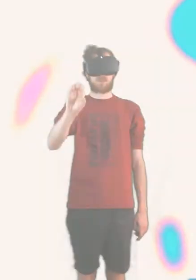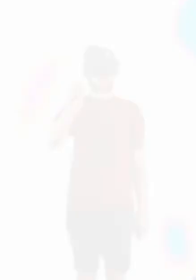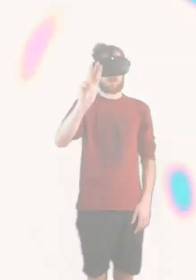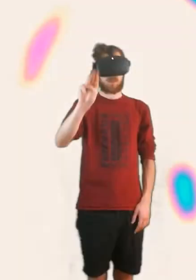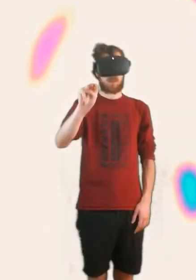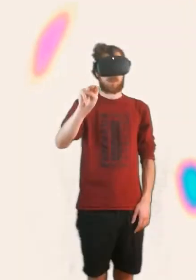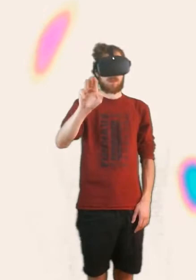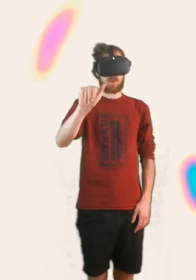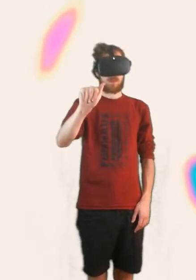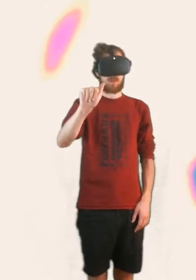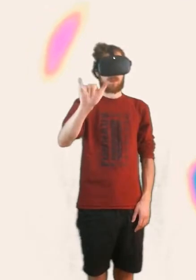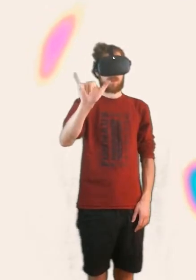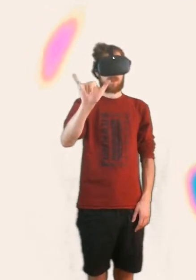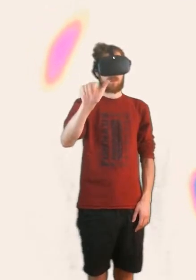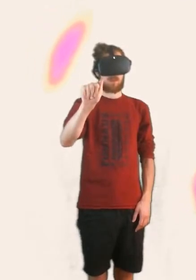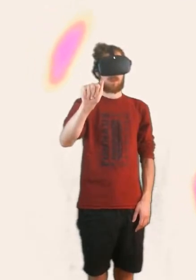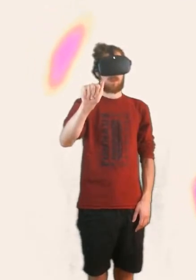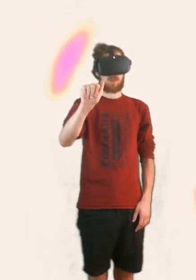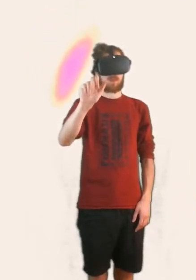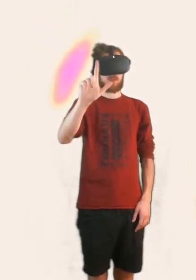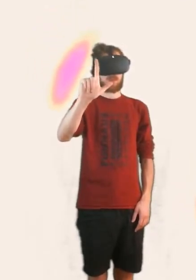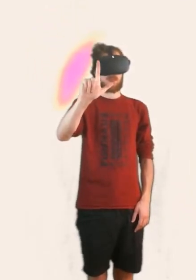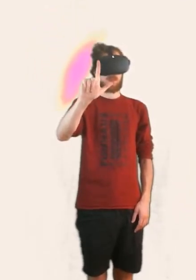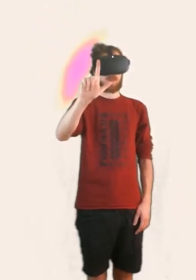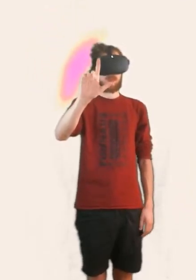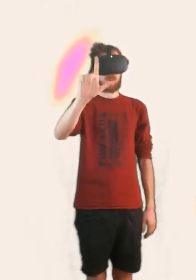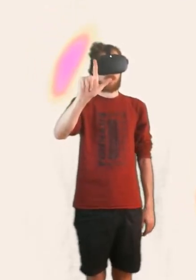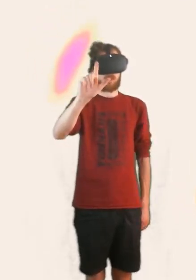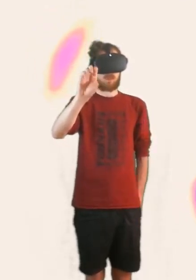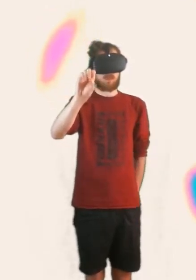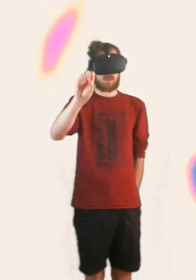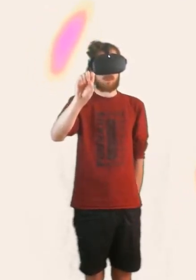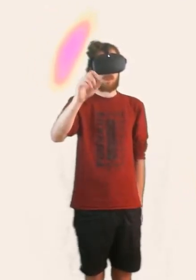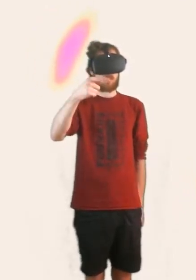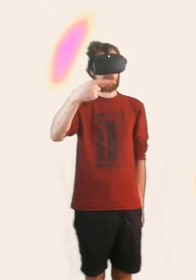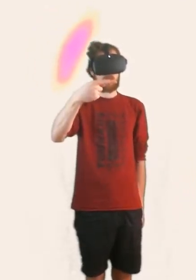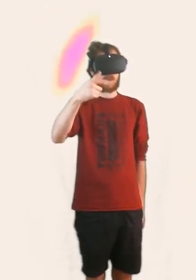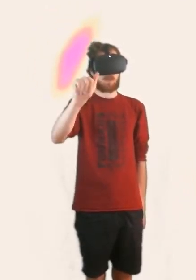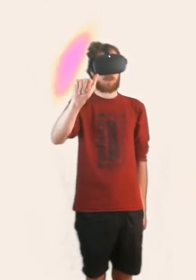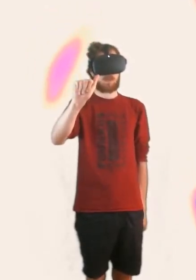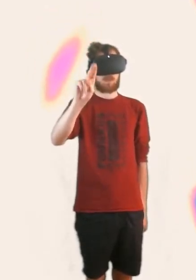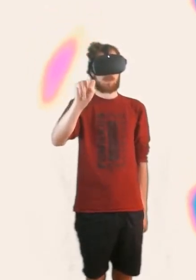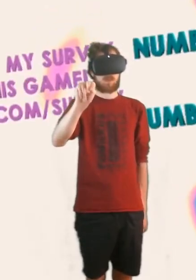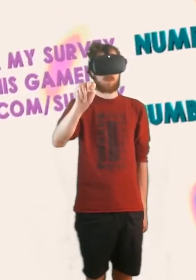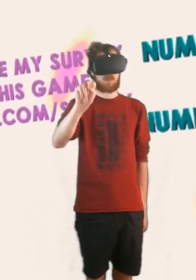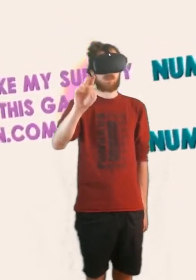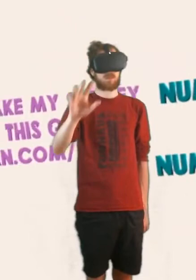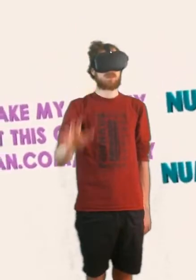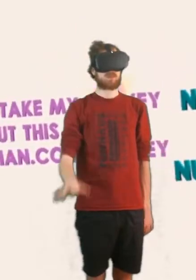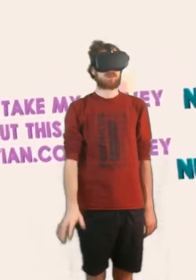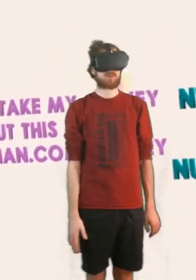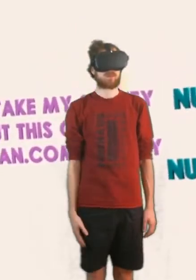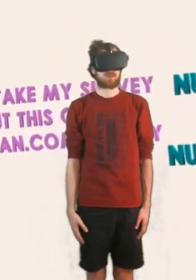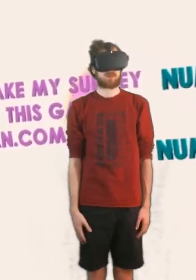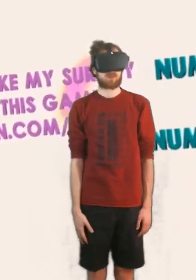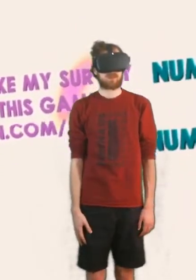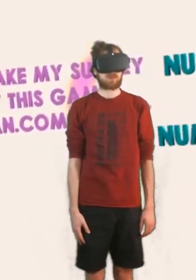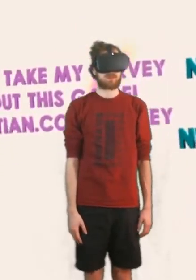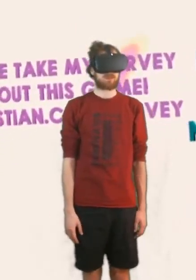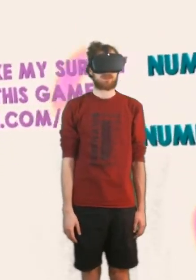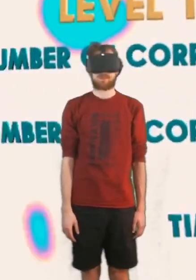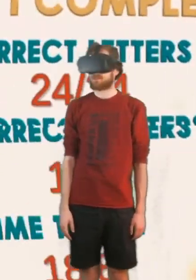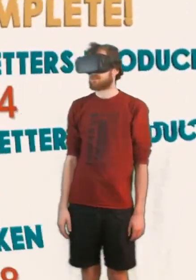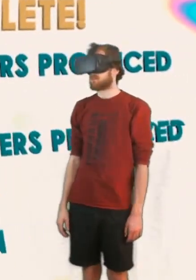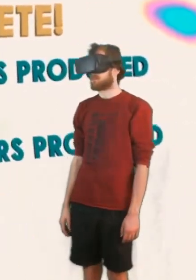one. Once you complete all 5 words, you can see a summary of your performance. This will tell you how many letters you got right, how many times